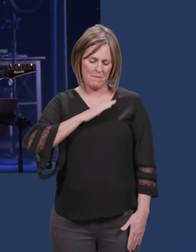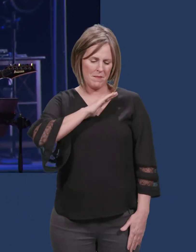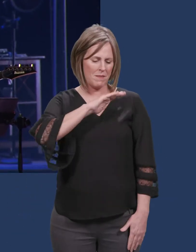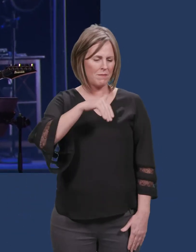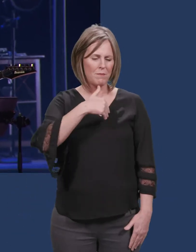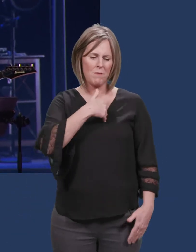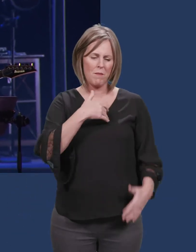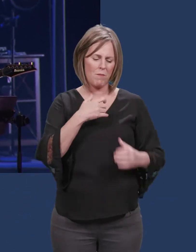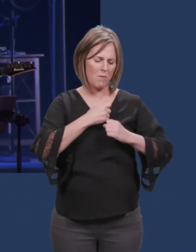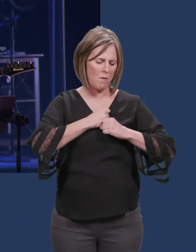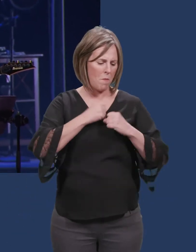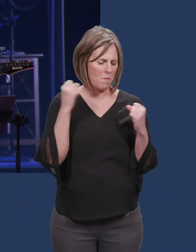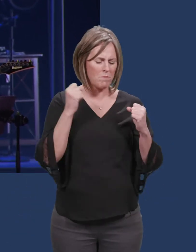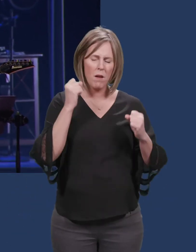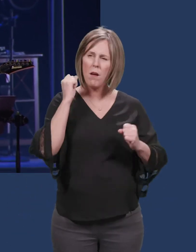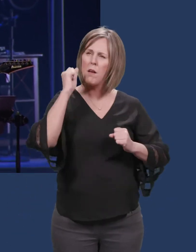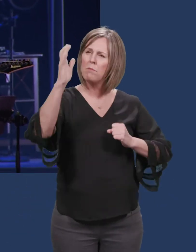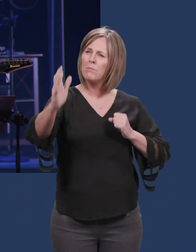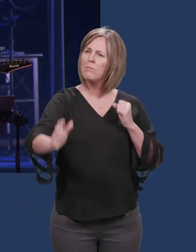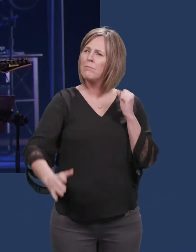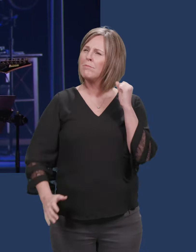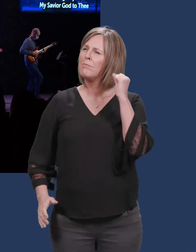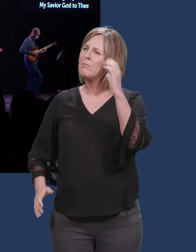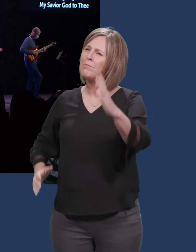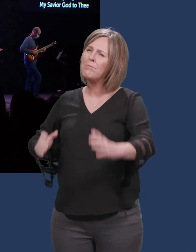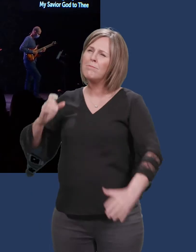art. Then sings my soul,